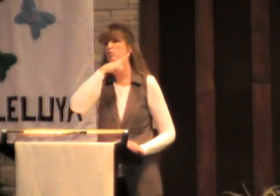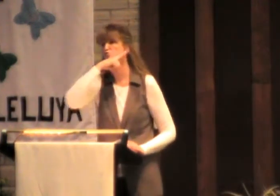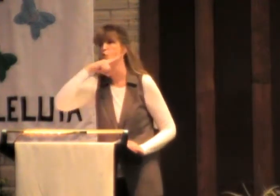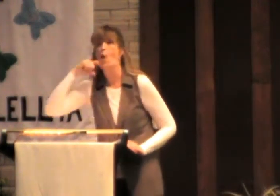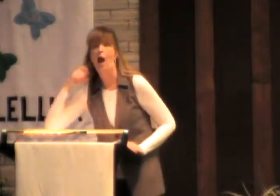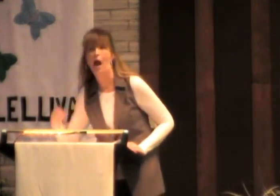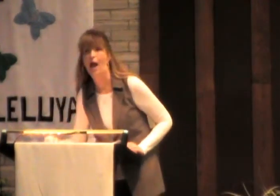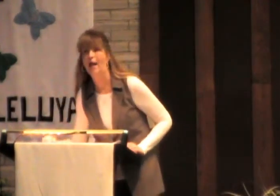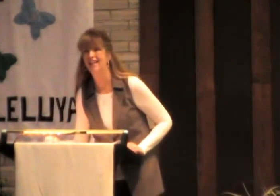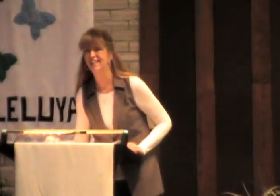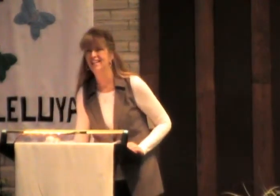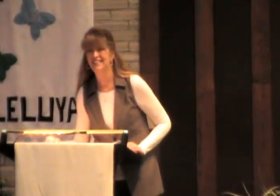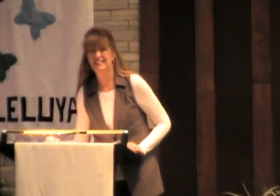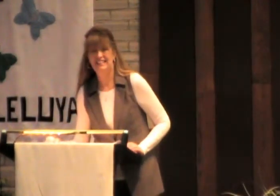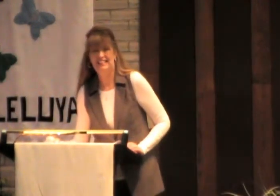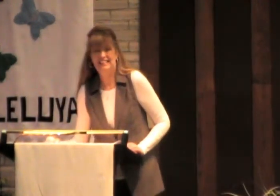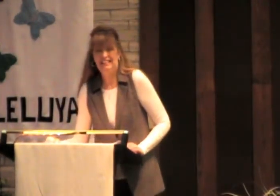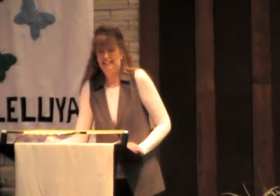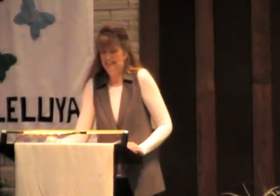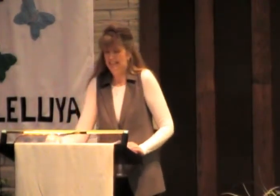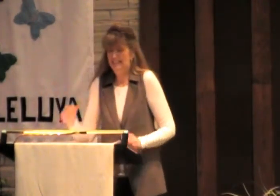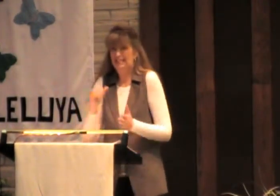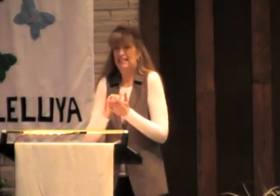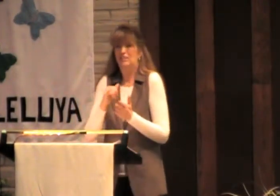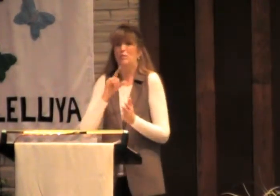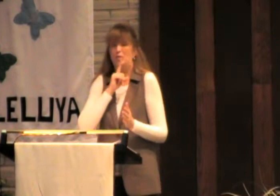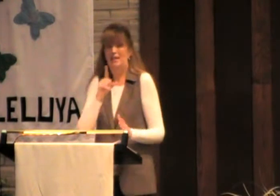That person brought snack, it's always dry.